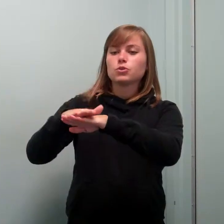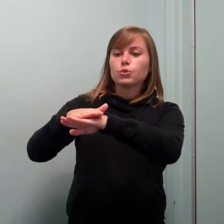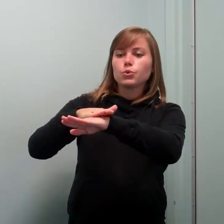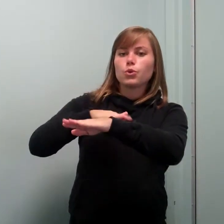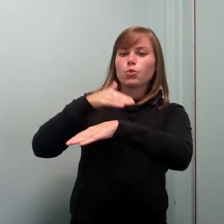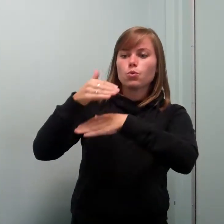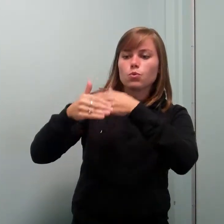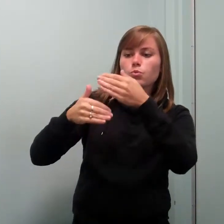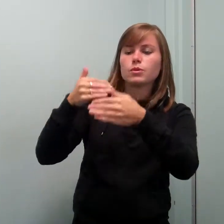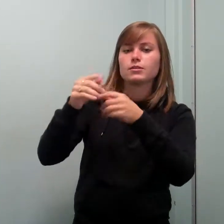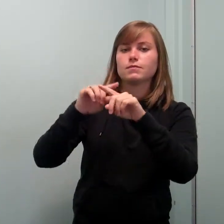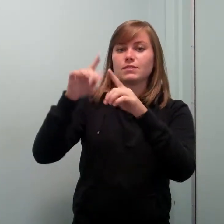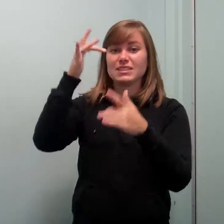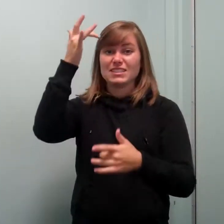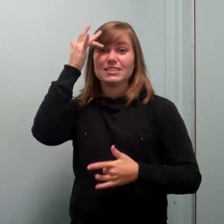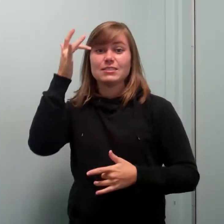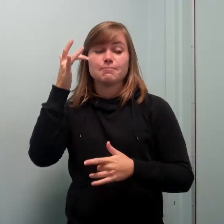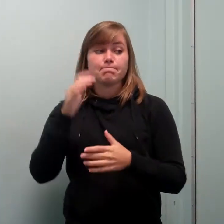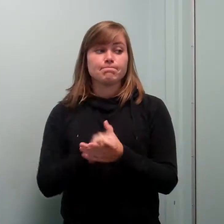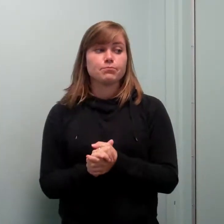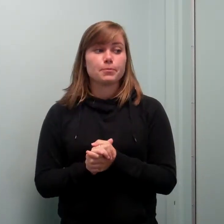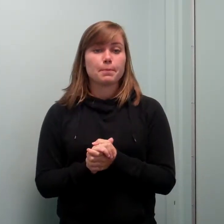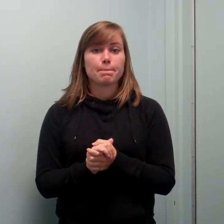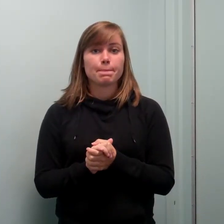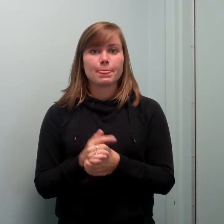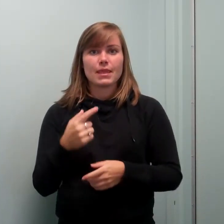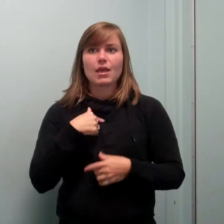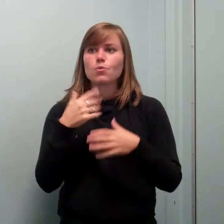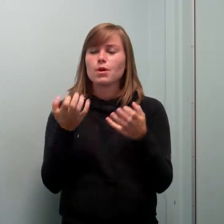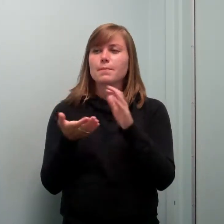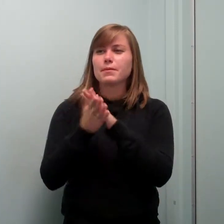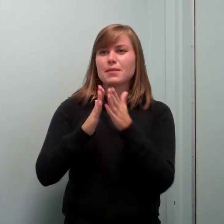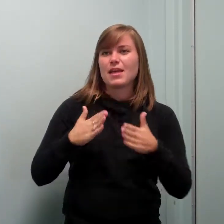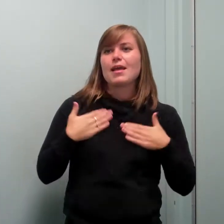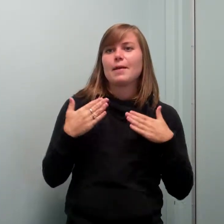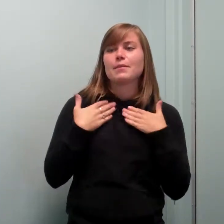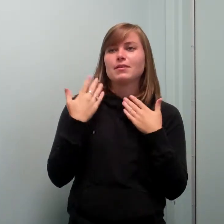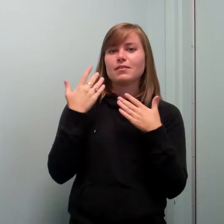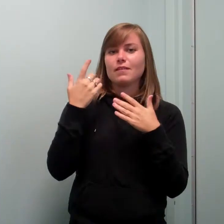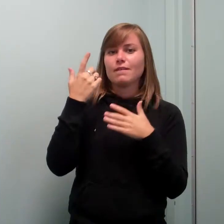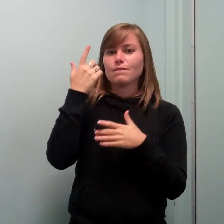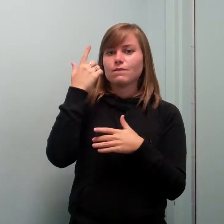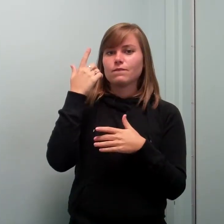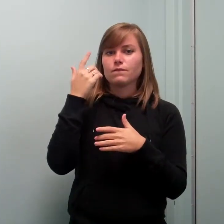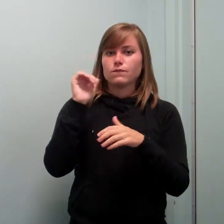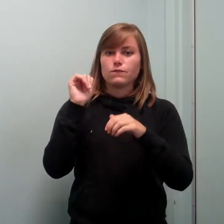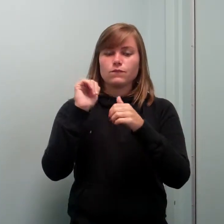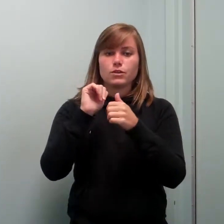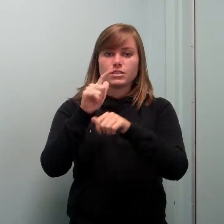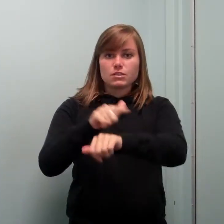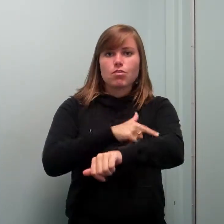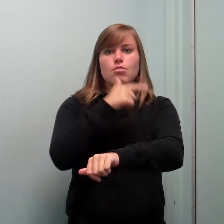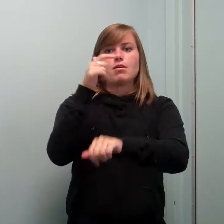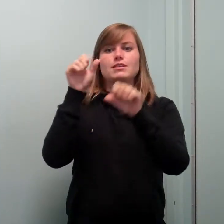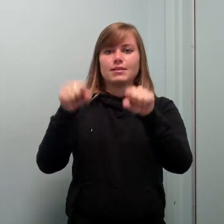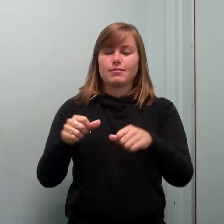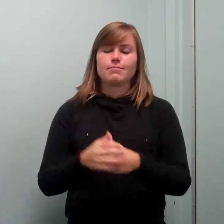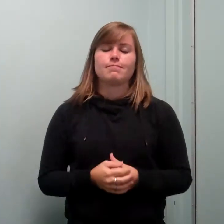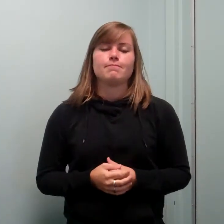That all seems like win to me. I want to be as happy as I can, for as long as I can. A lot of people don't know that Alzheimer's